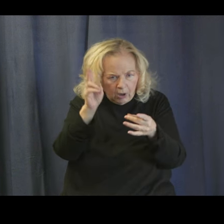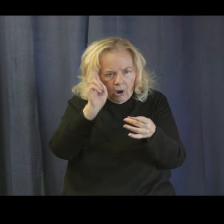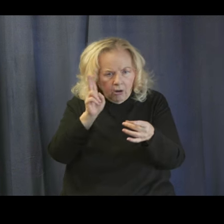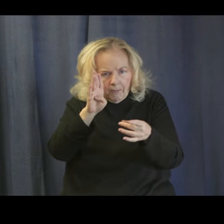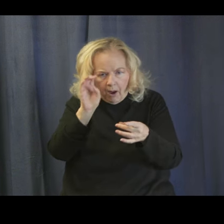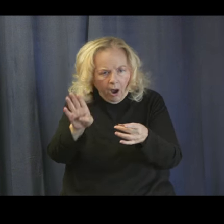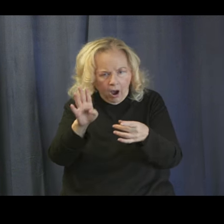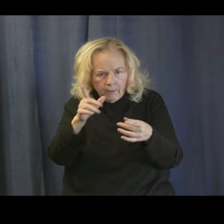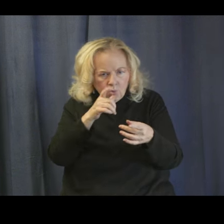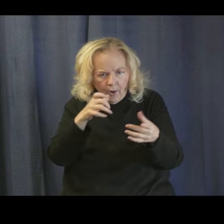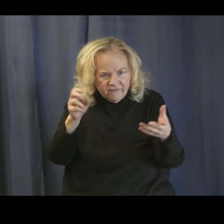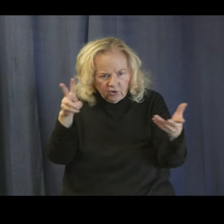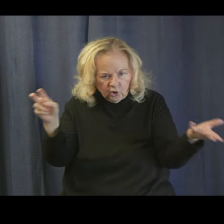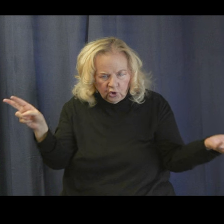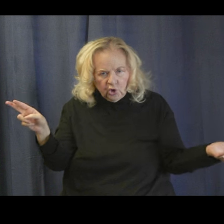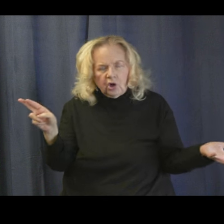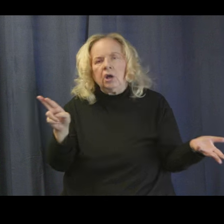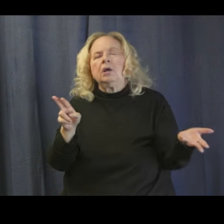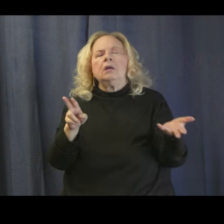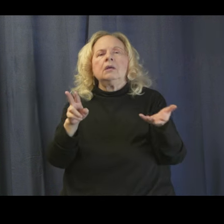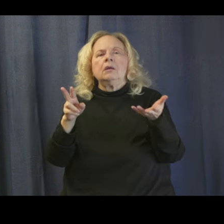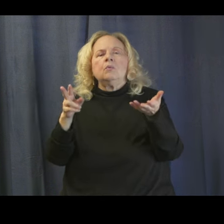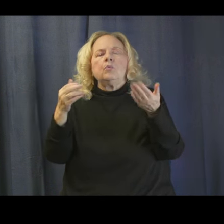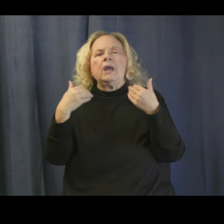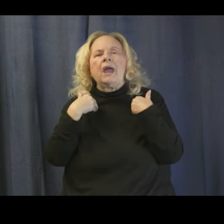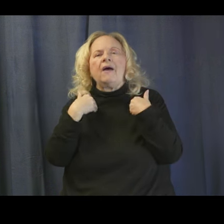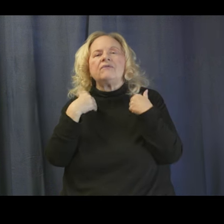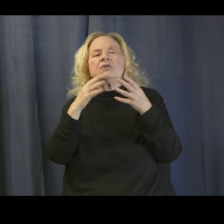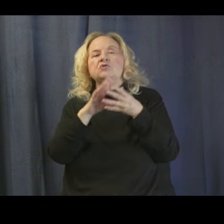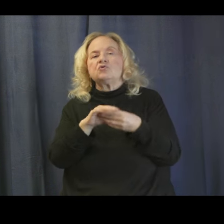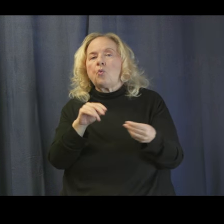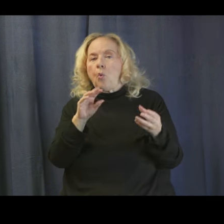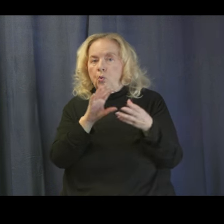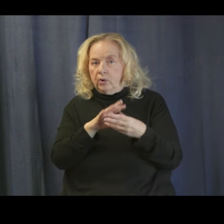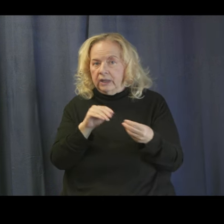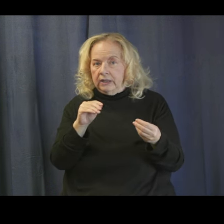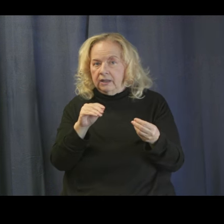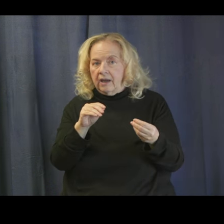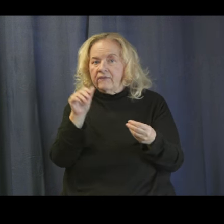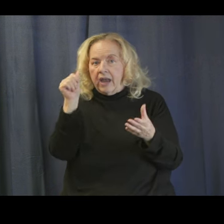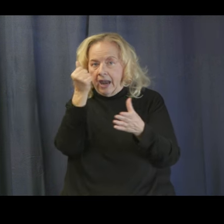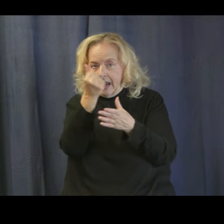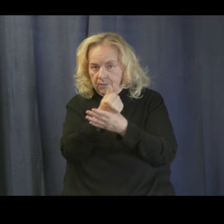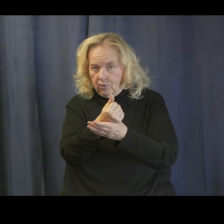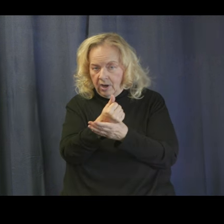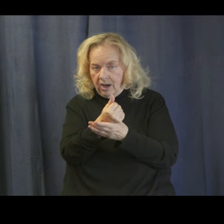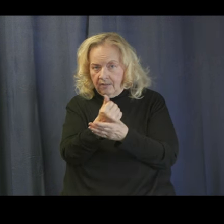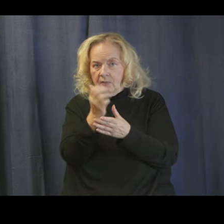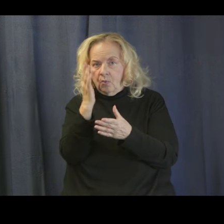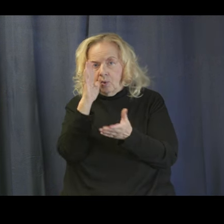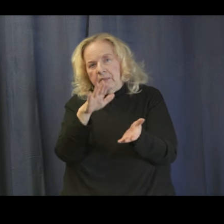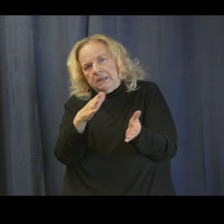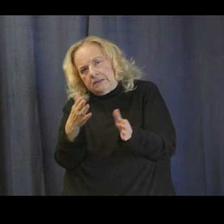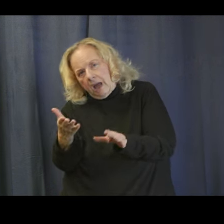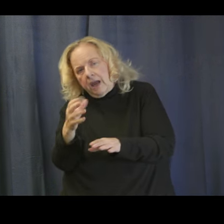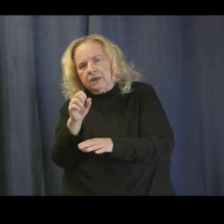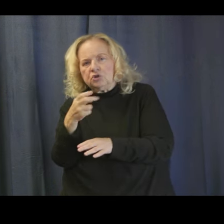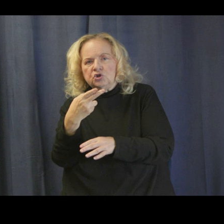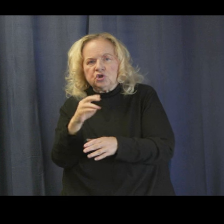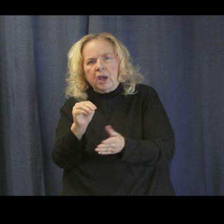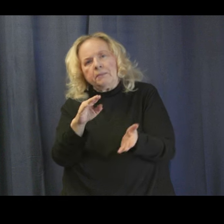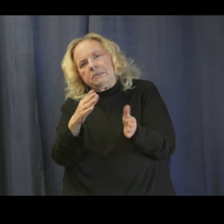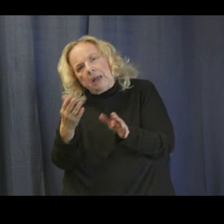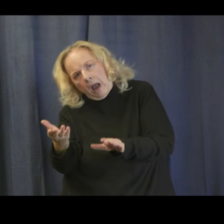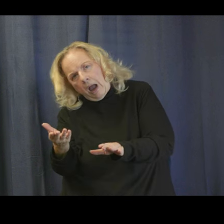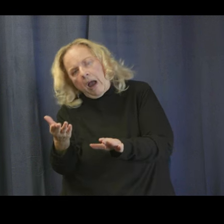Uncle Bob or whatever it is. So here we have the story of Abraham's going to be dying, Shem's going to